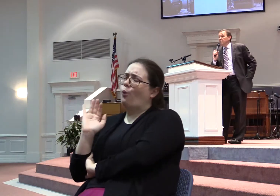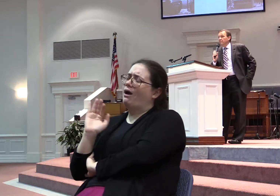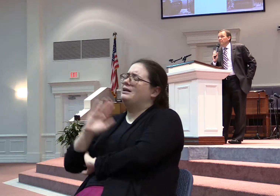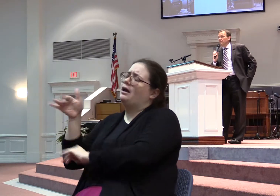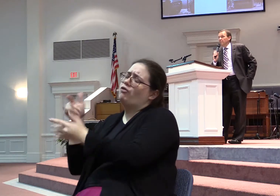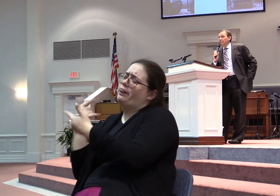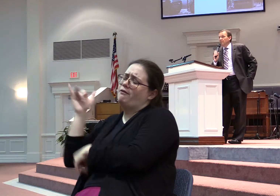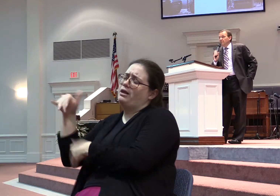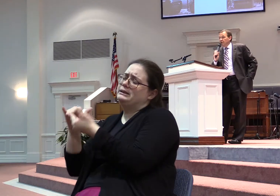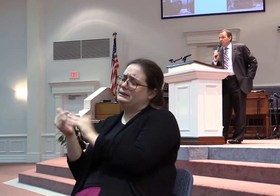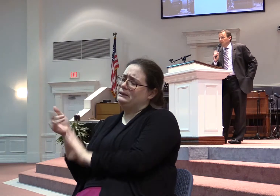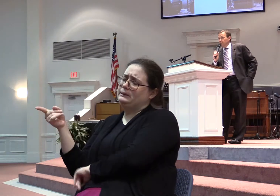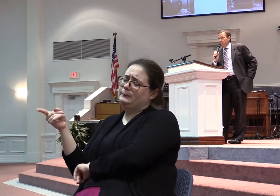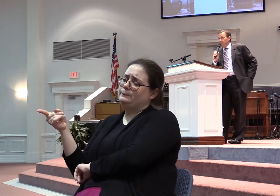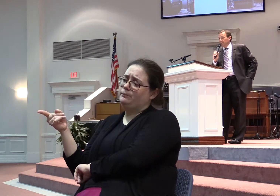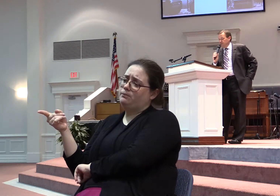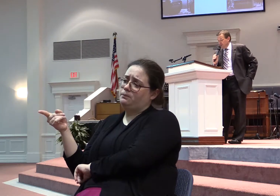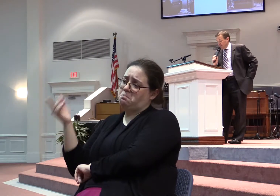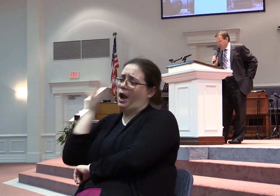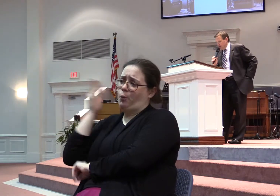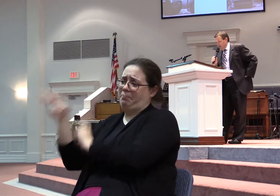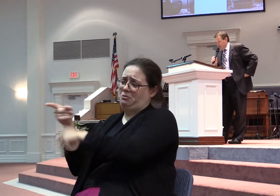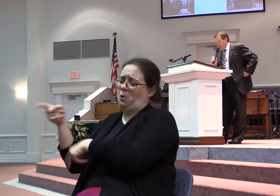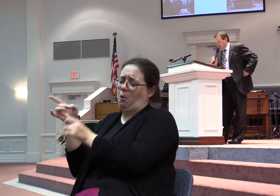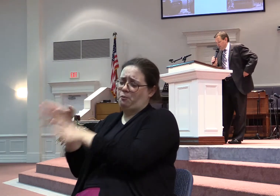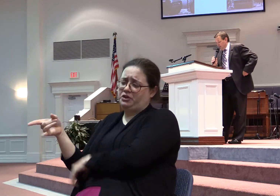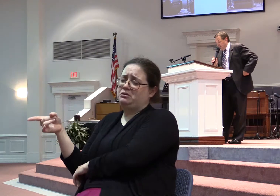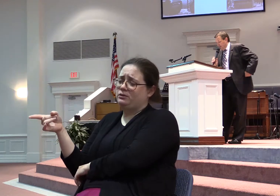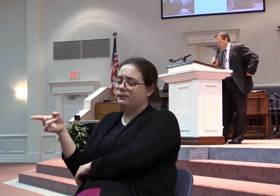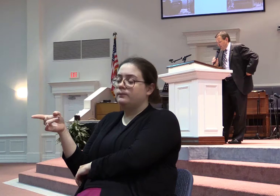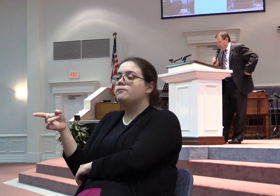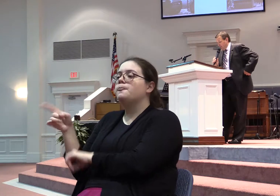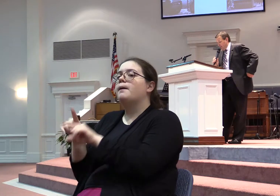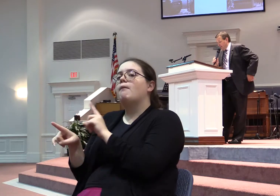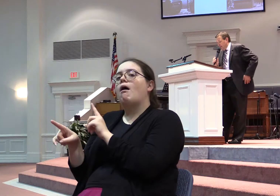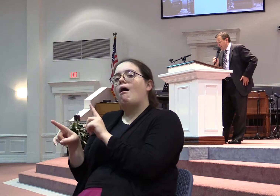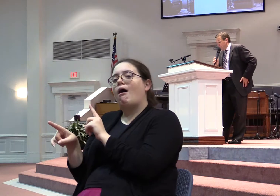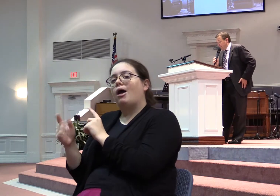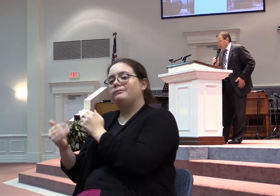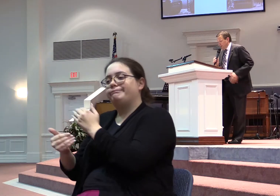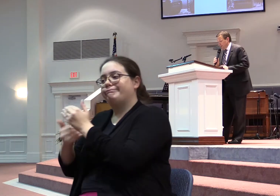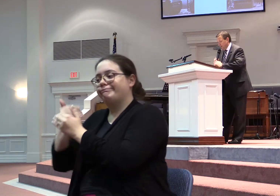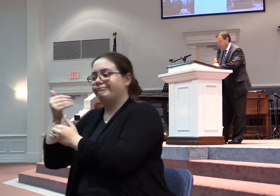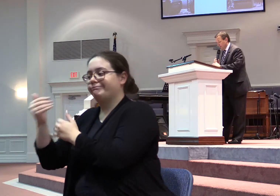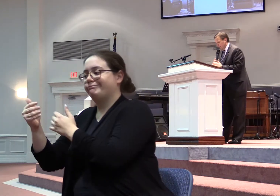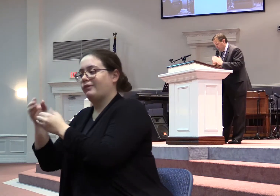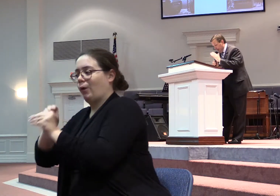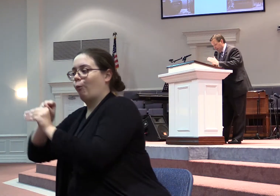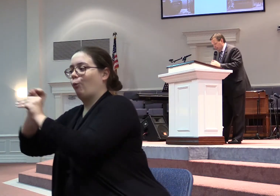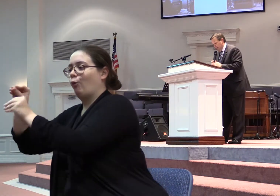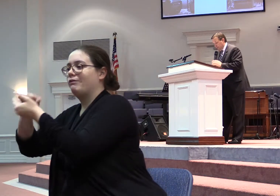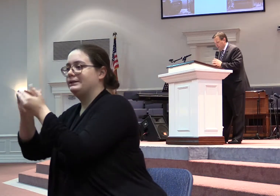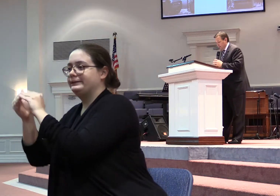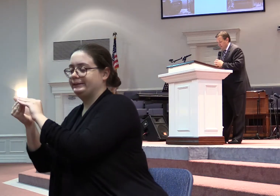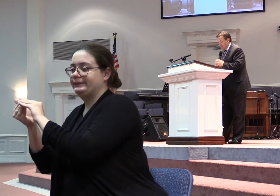there. Because he knew who lived there. But yet, all of a sudden, he ended up there. His